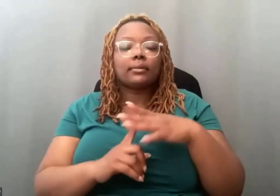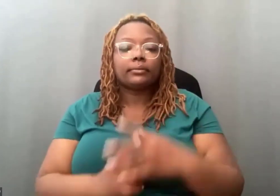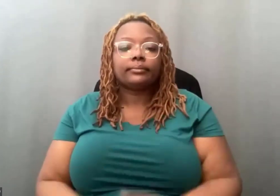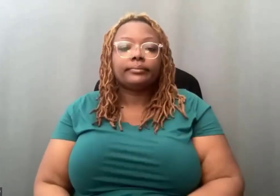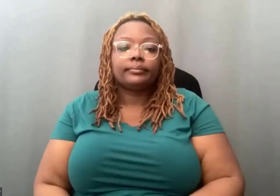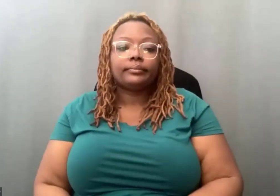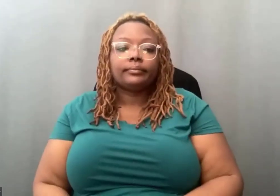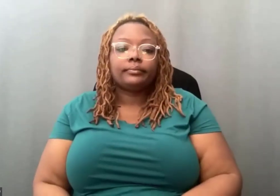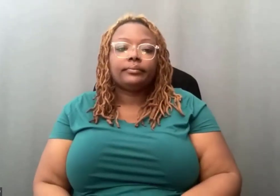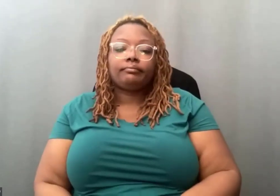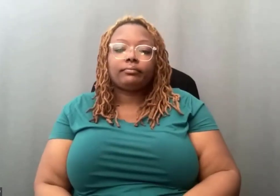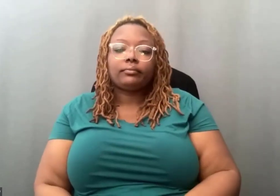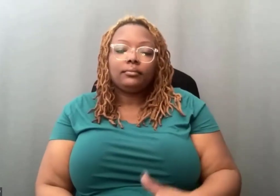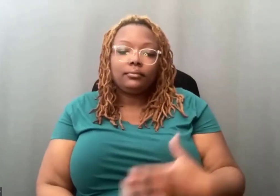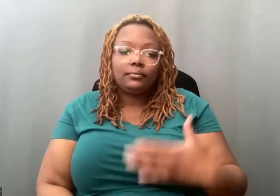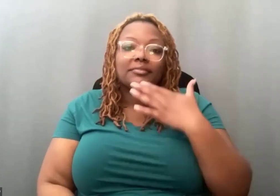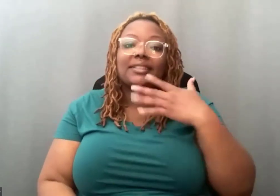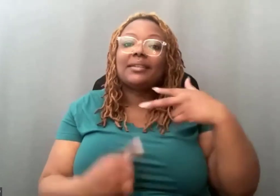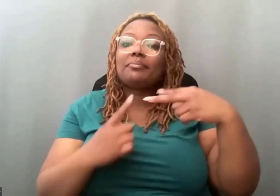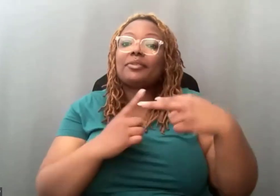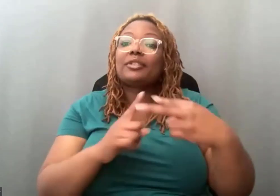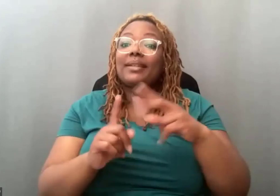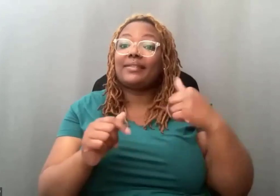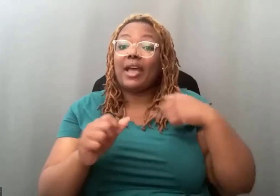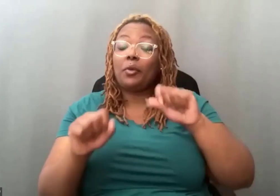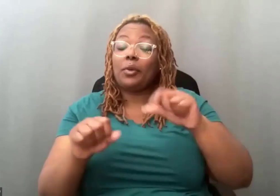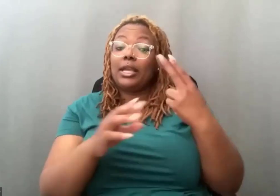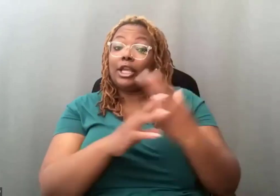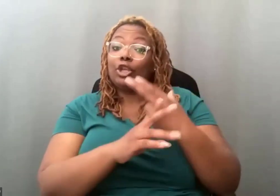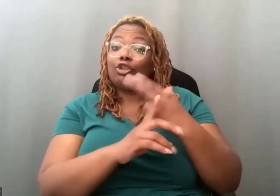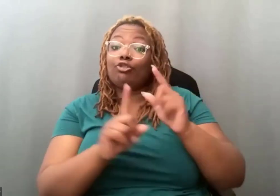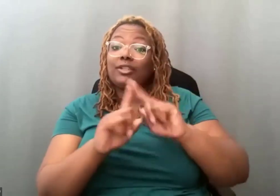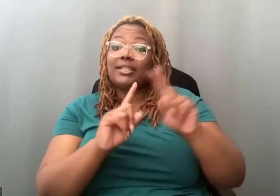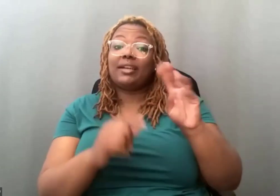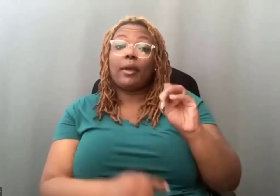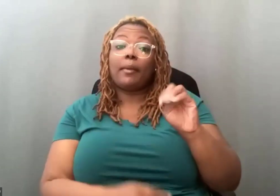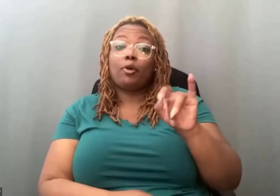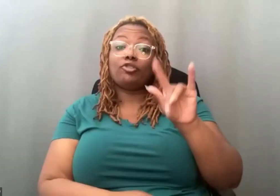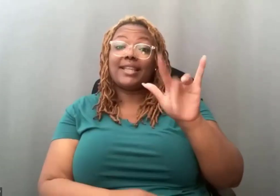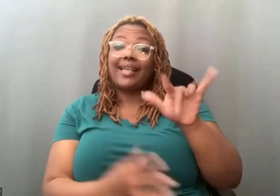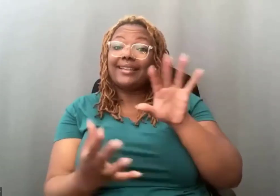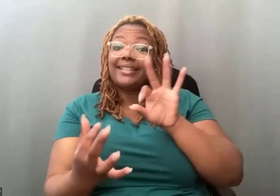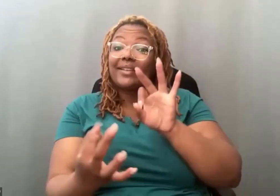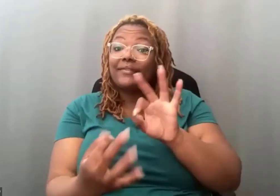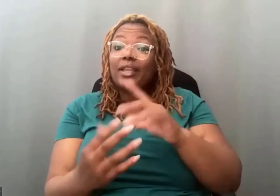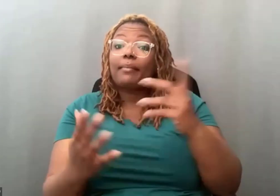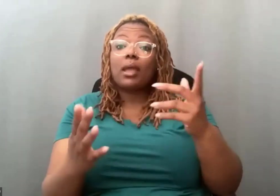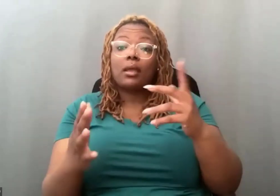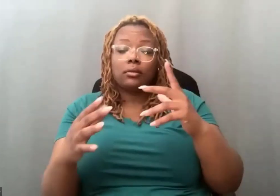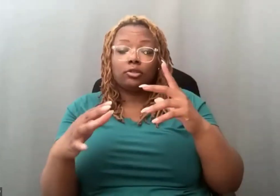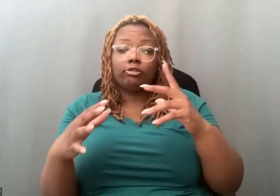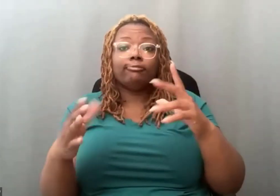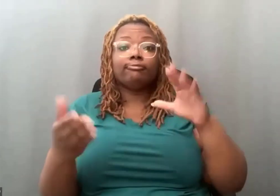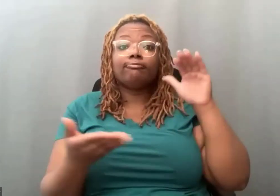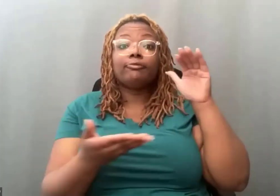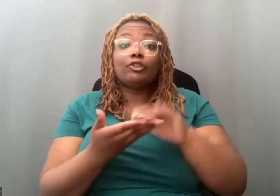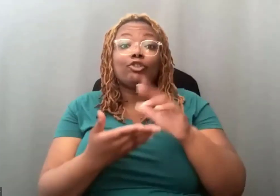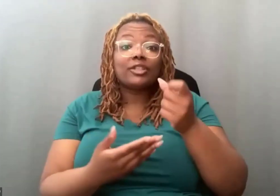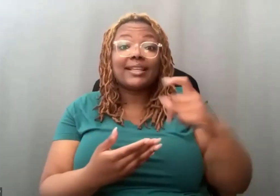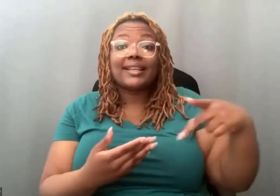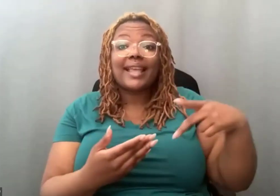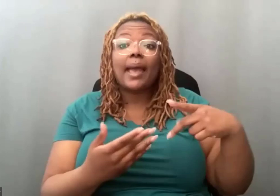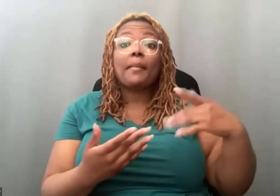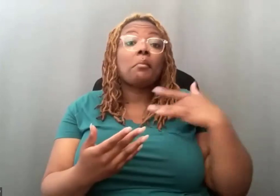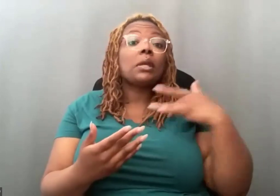Yeah, that's a really great insight to share, and how we can be using different modalities of feedback to bridge that gap between what tends